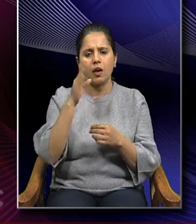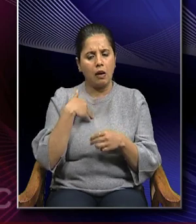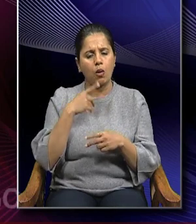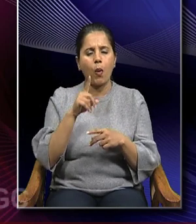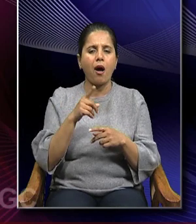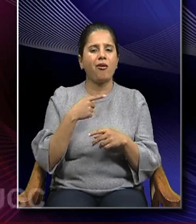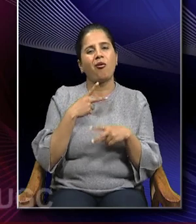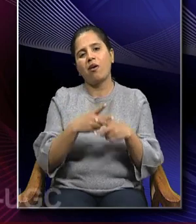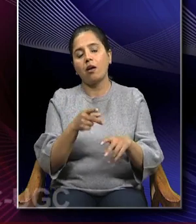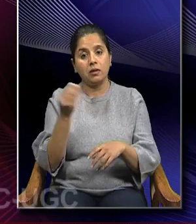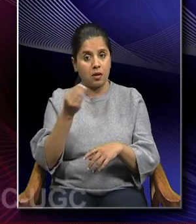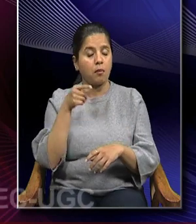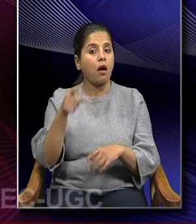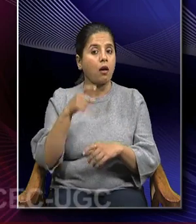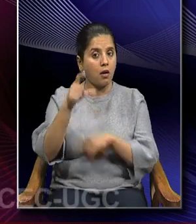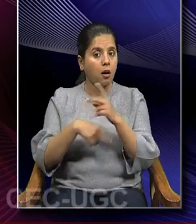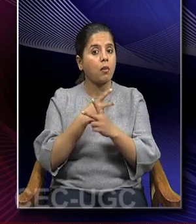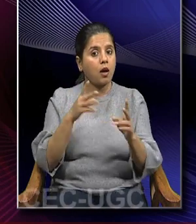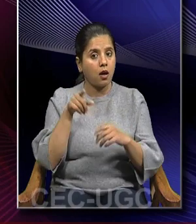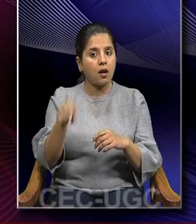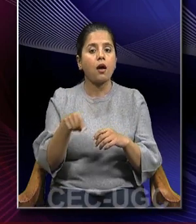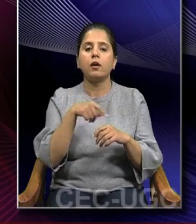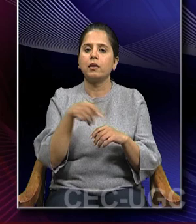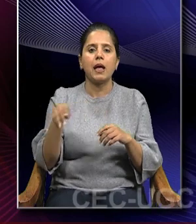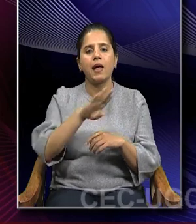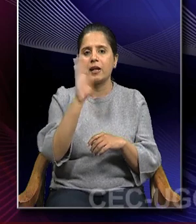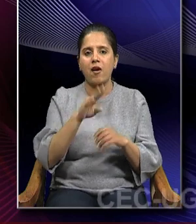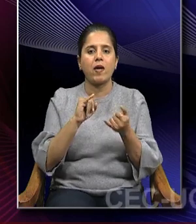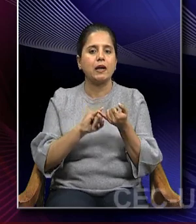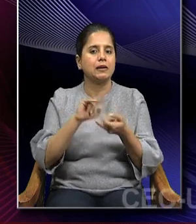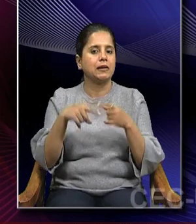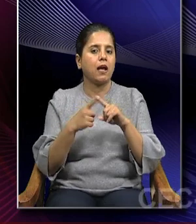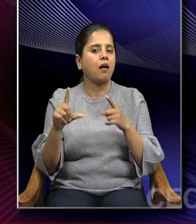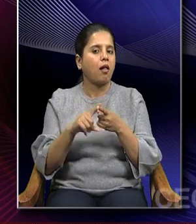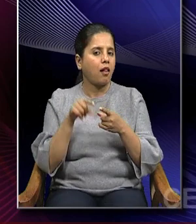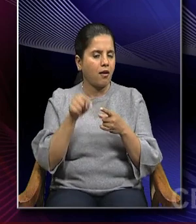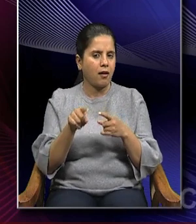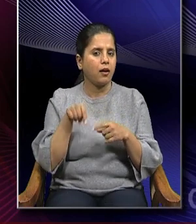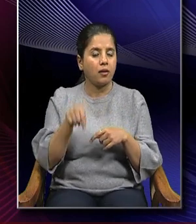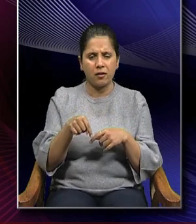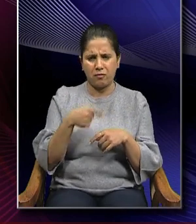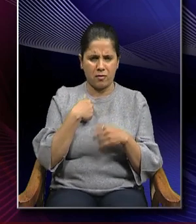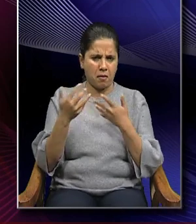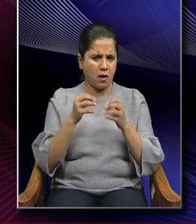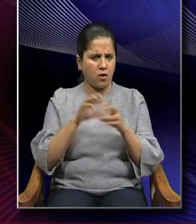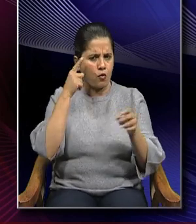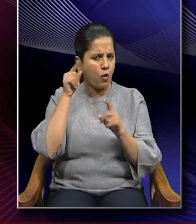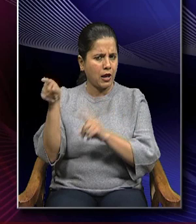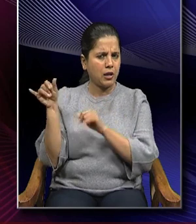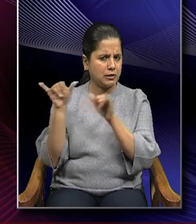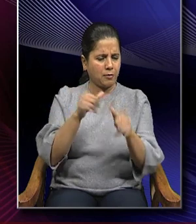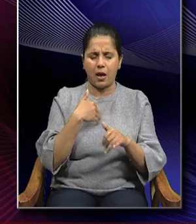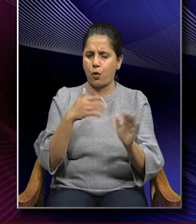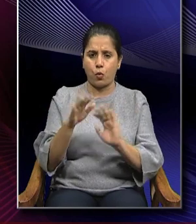are certain brands who are using this as their punchline, never settle and all. I am not doing any marketing for them, but